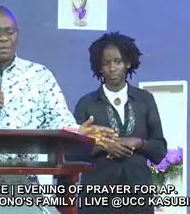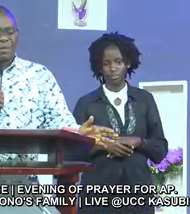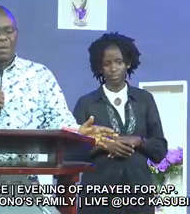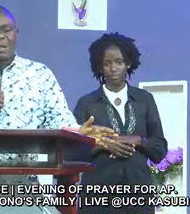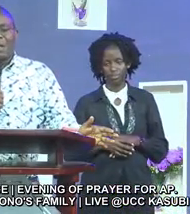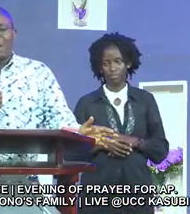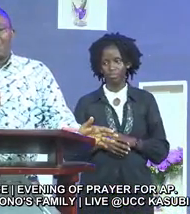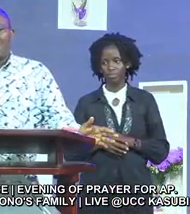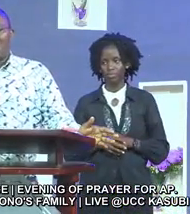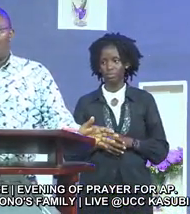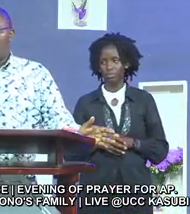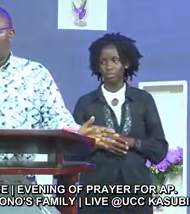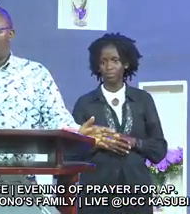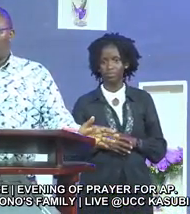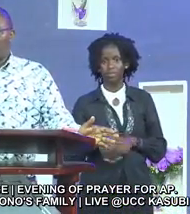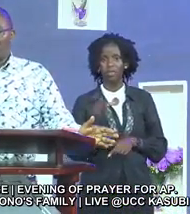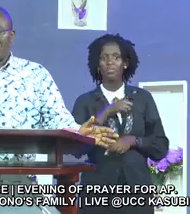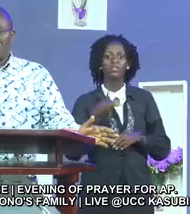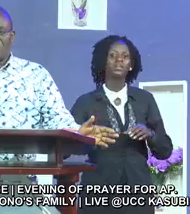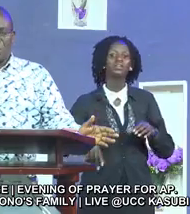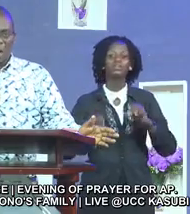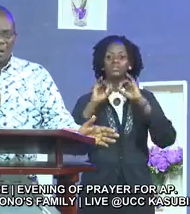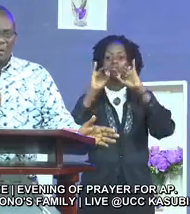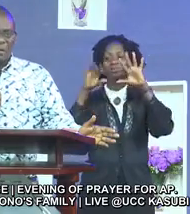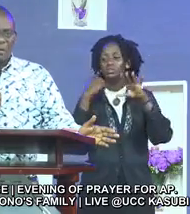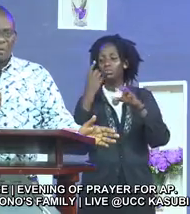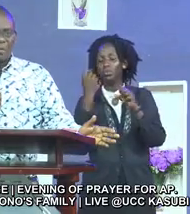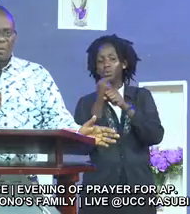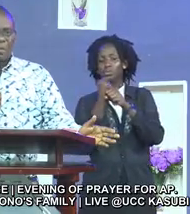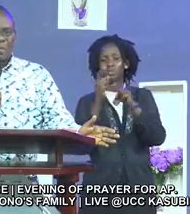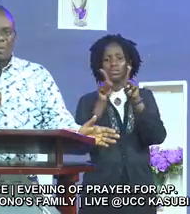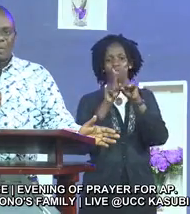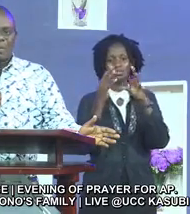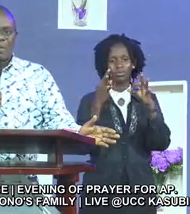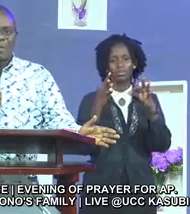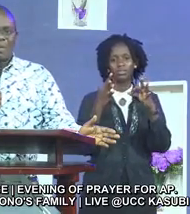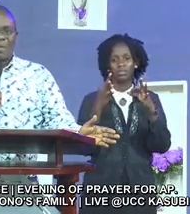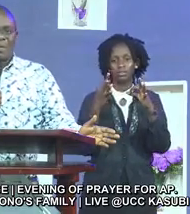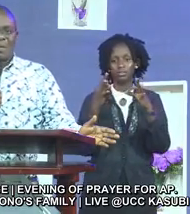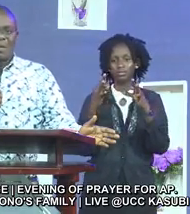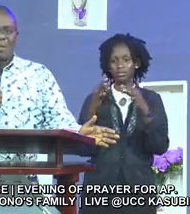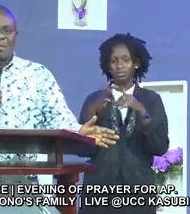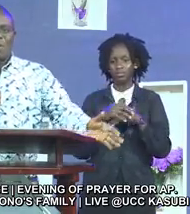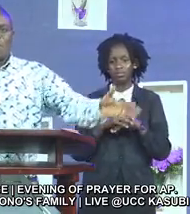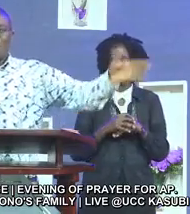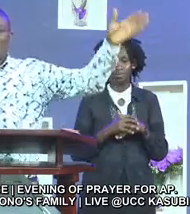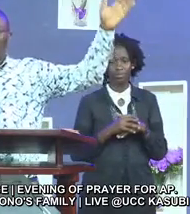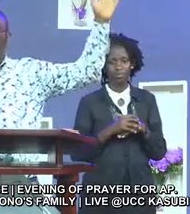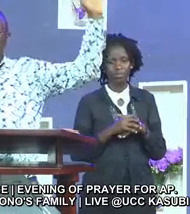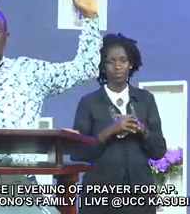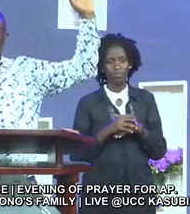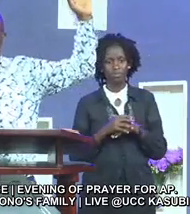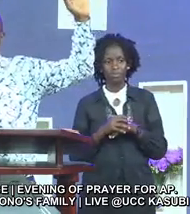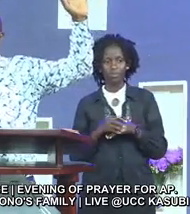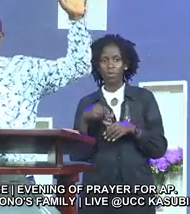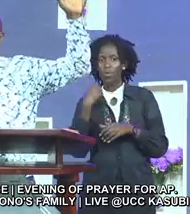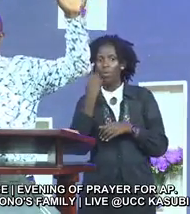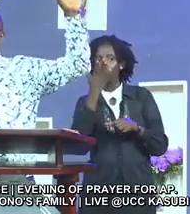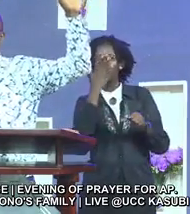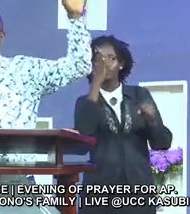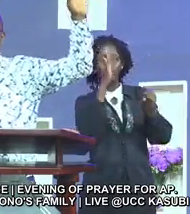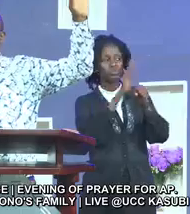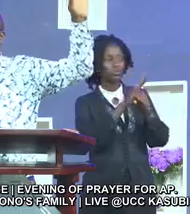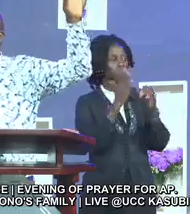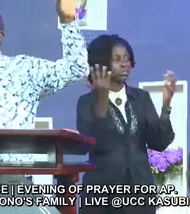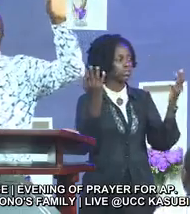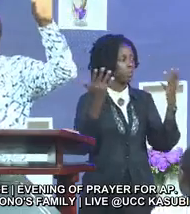out, they'll just go. Mukama abampeno mukisaba chikola. May the good Lord bless you those doing it. Wali abansu visa nti